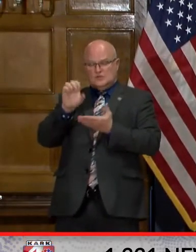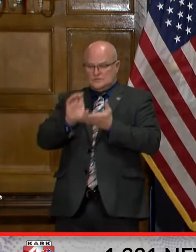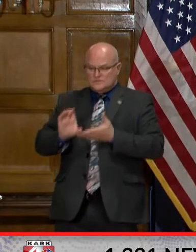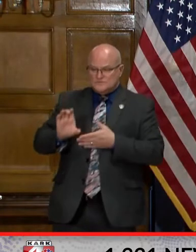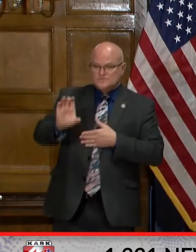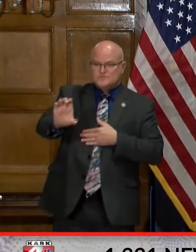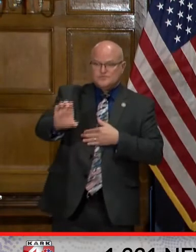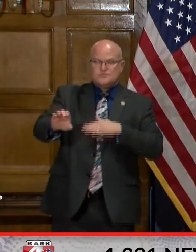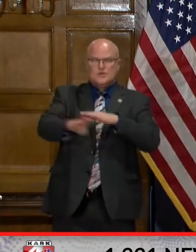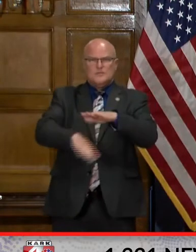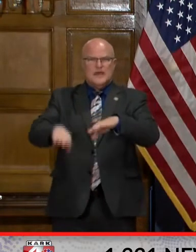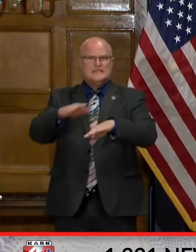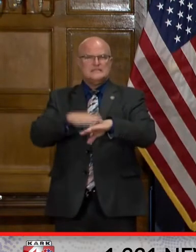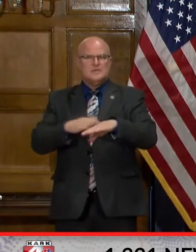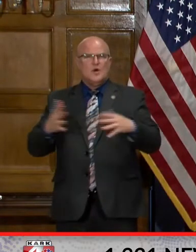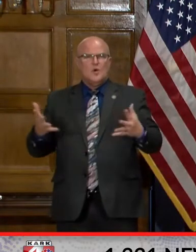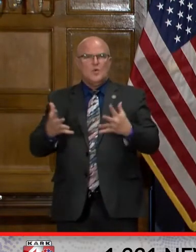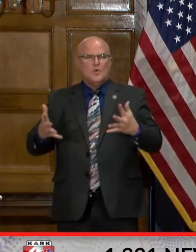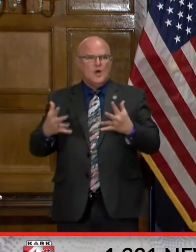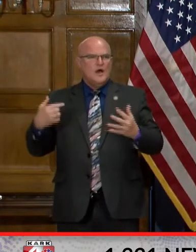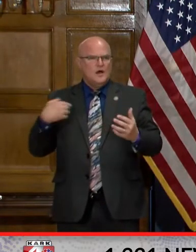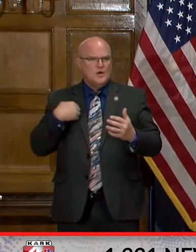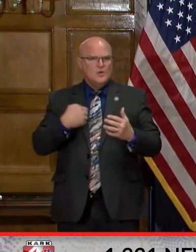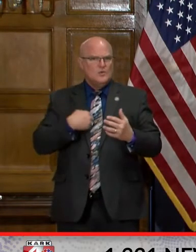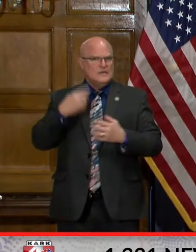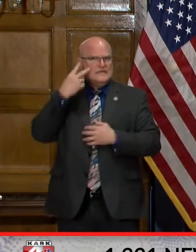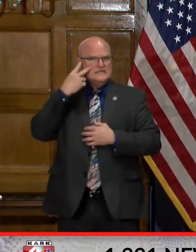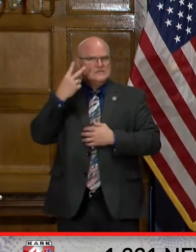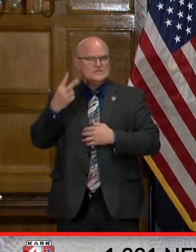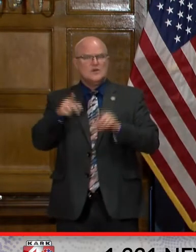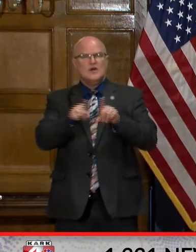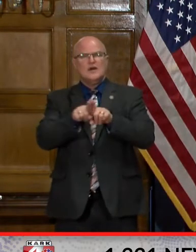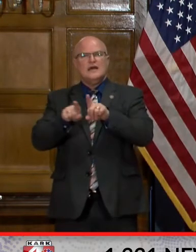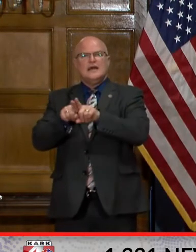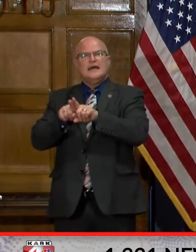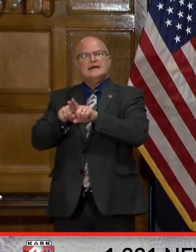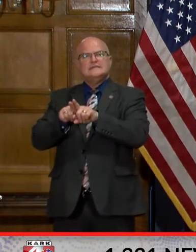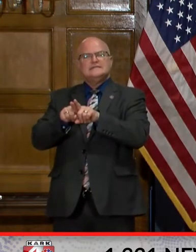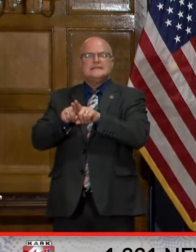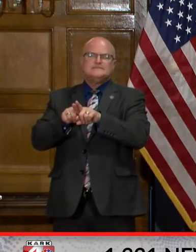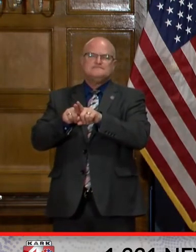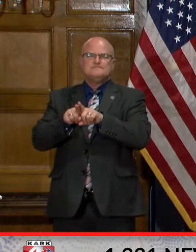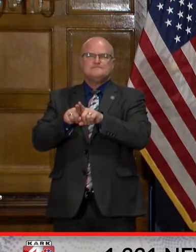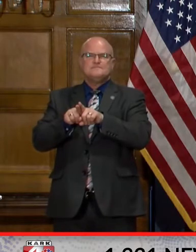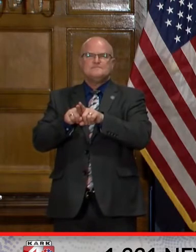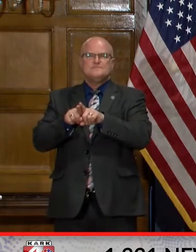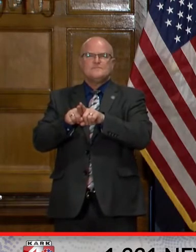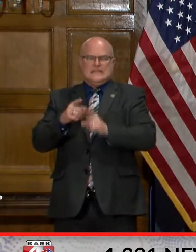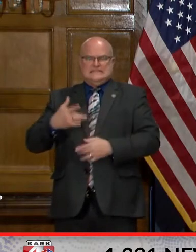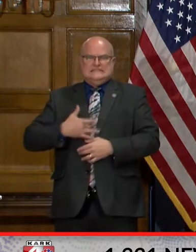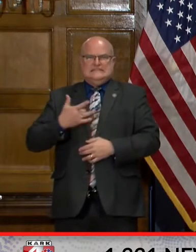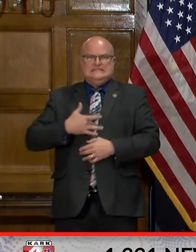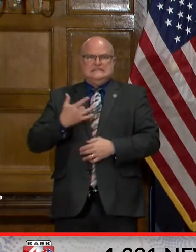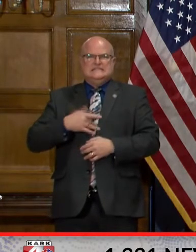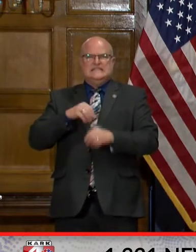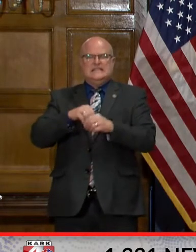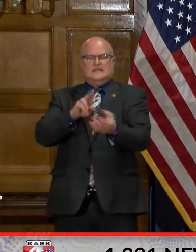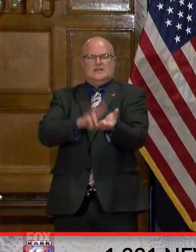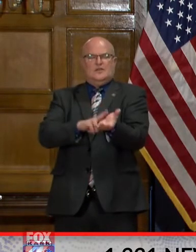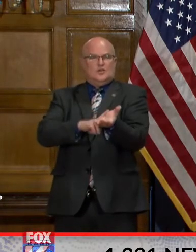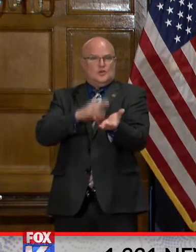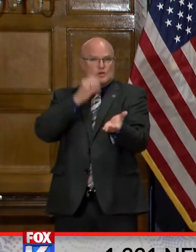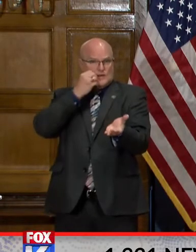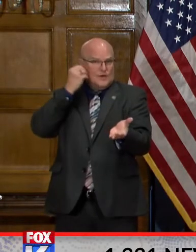based upon what we saw as the census in our long-term care